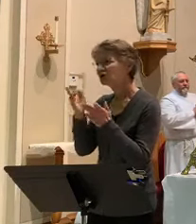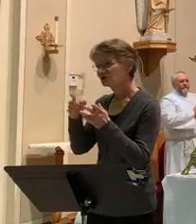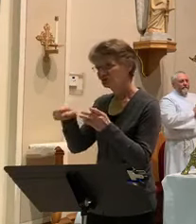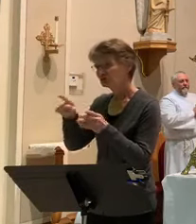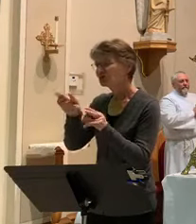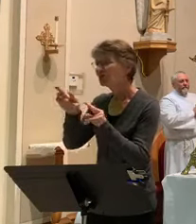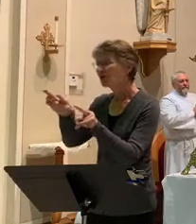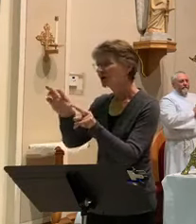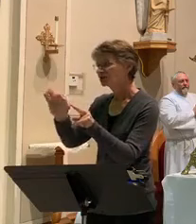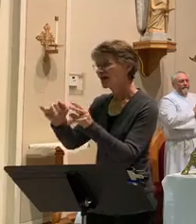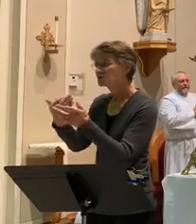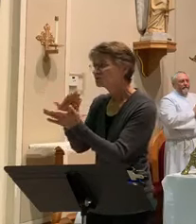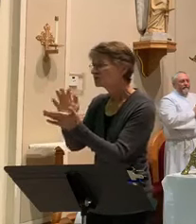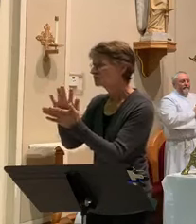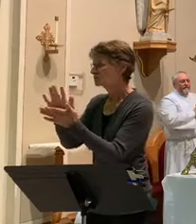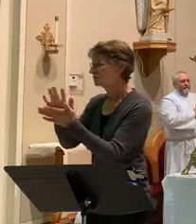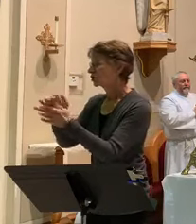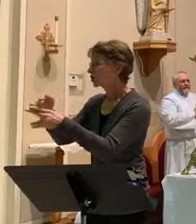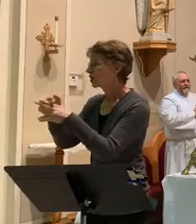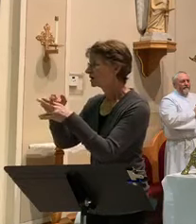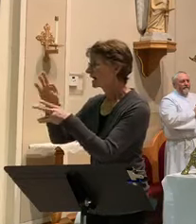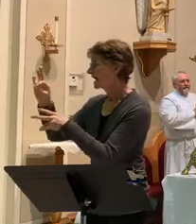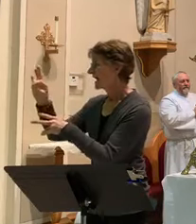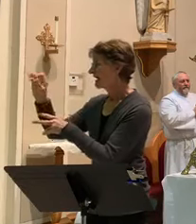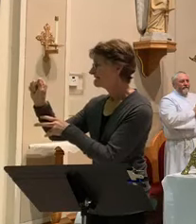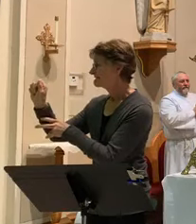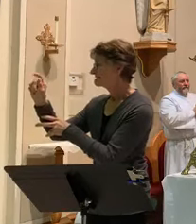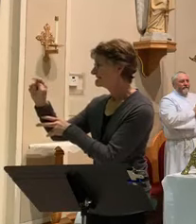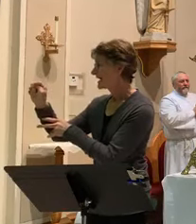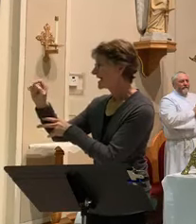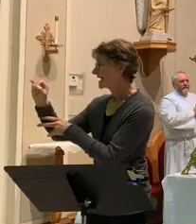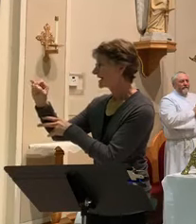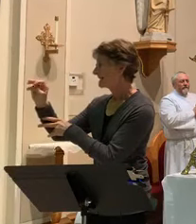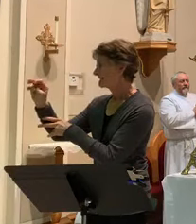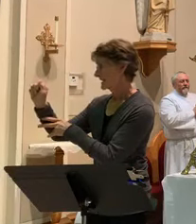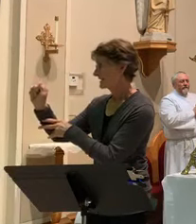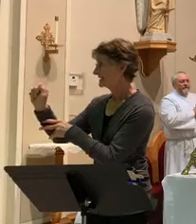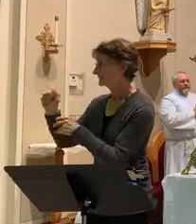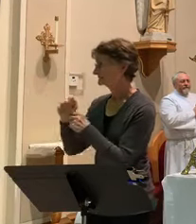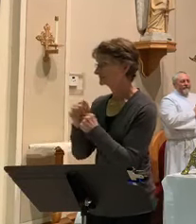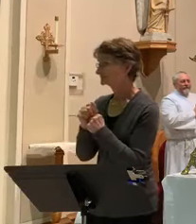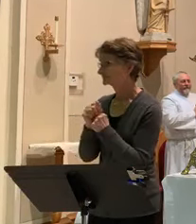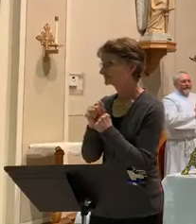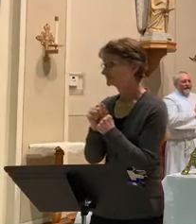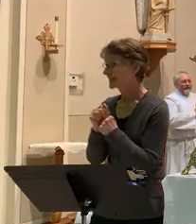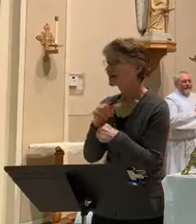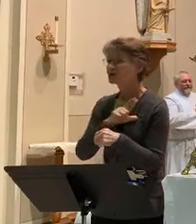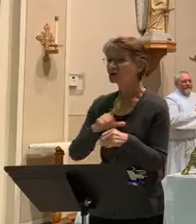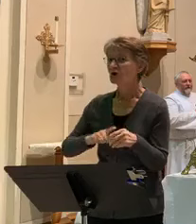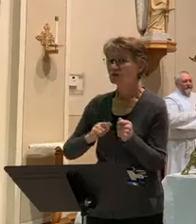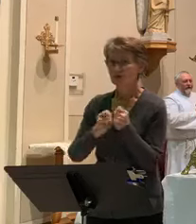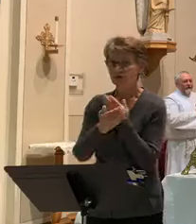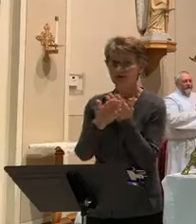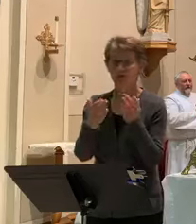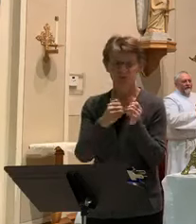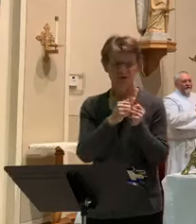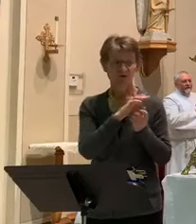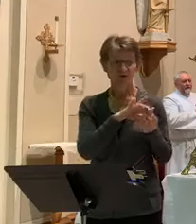to watch this movie for yourselves and with your families. Have a good week. The Lord be with you.